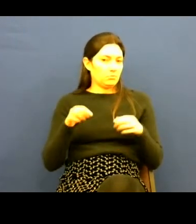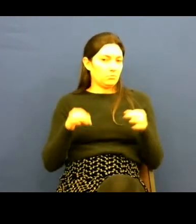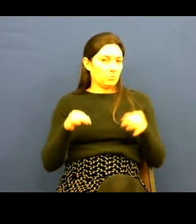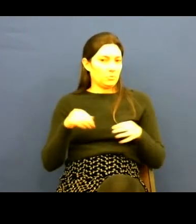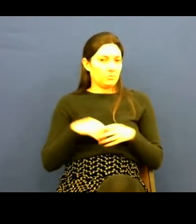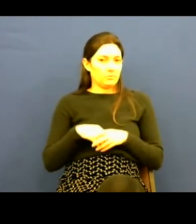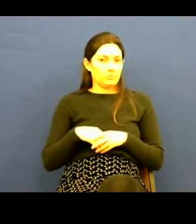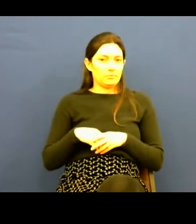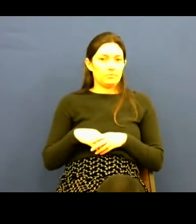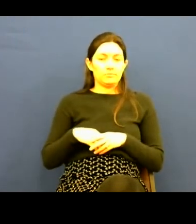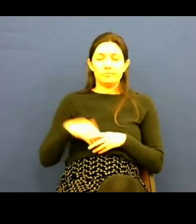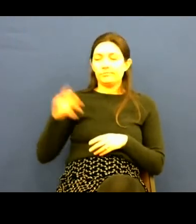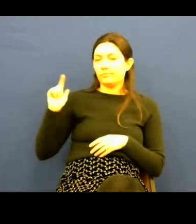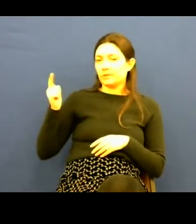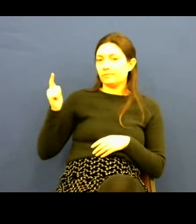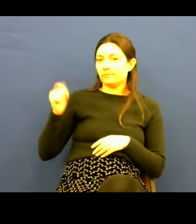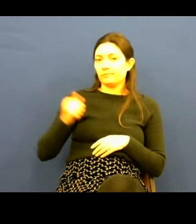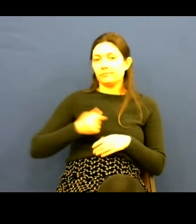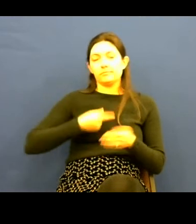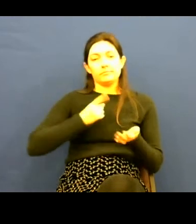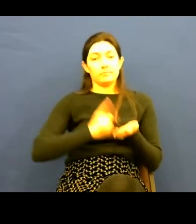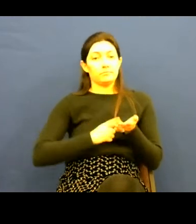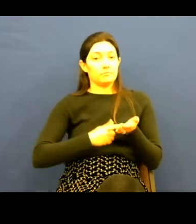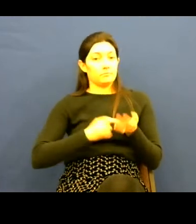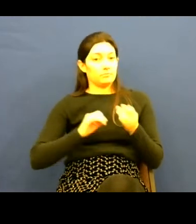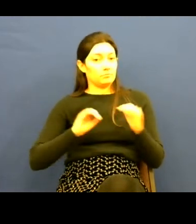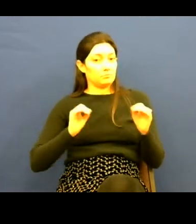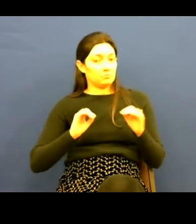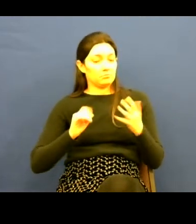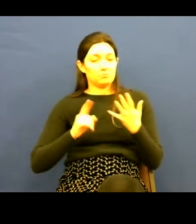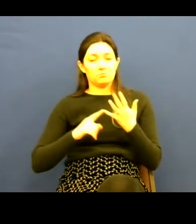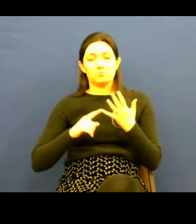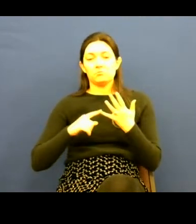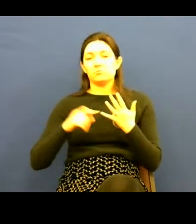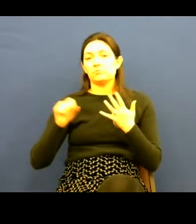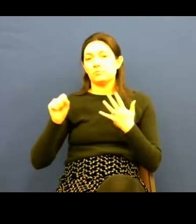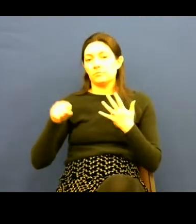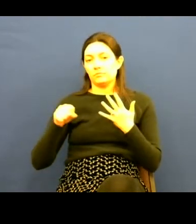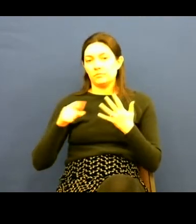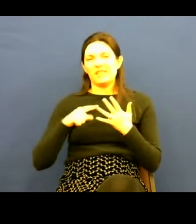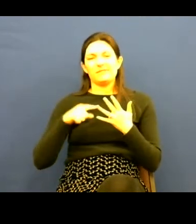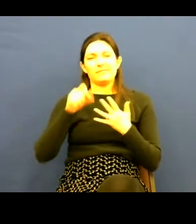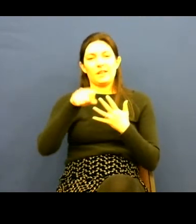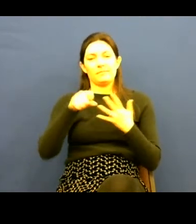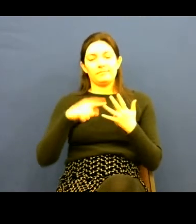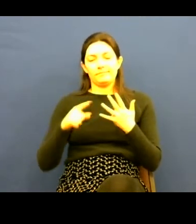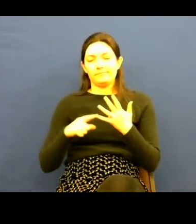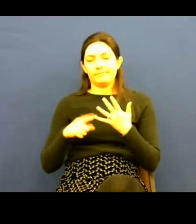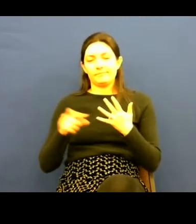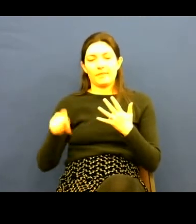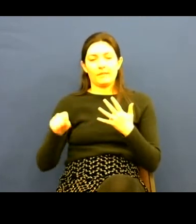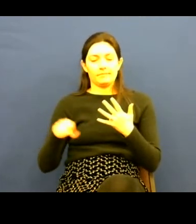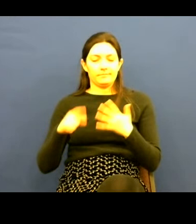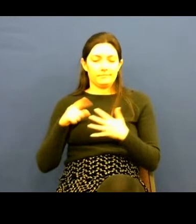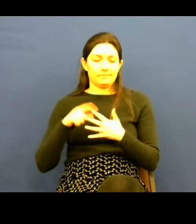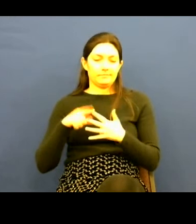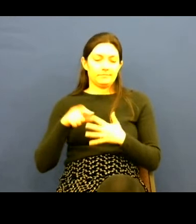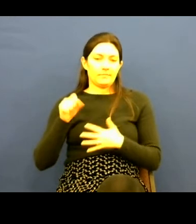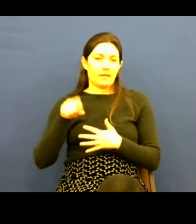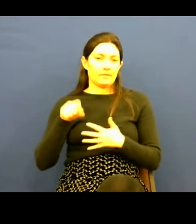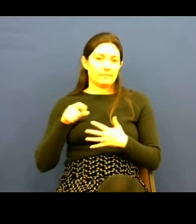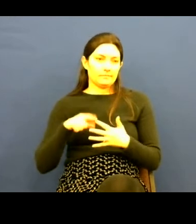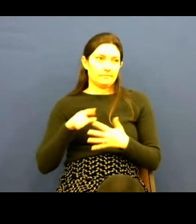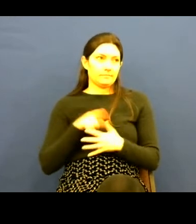Hearing none, please call the roll. Councilmember Safranik, Aye. Councilmember Bolzner, Aye. Councilmember